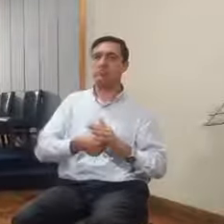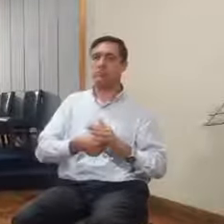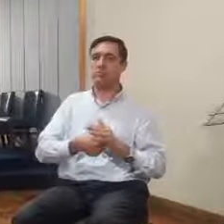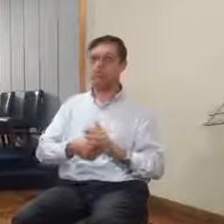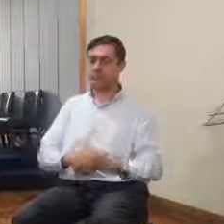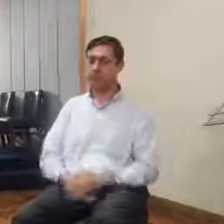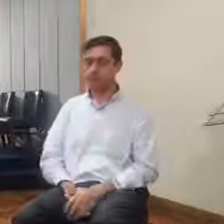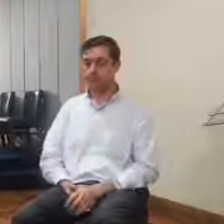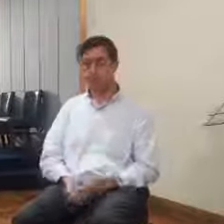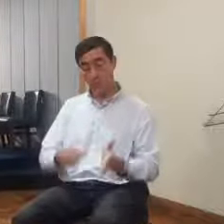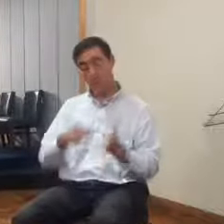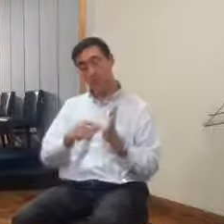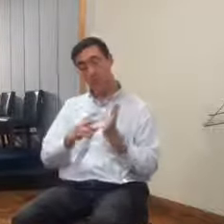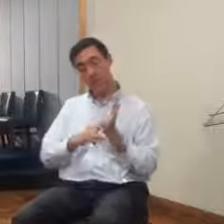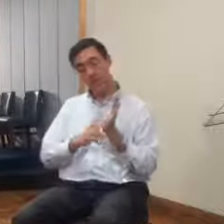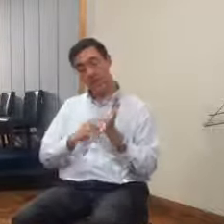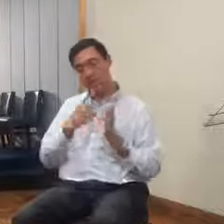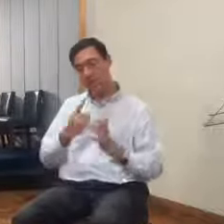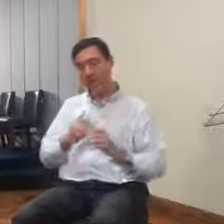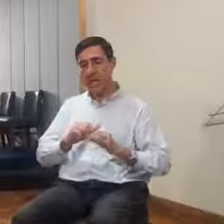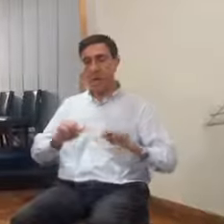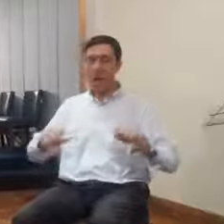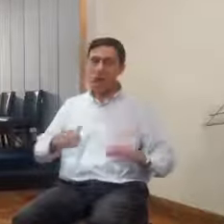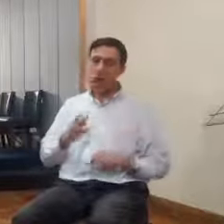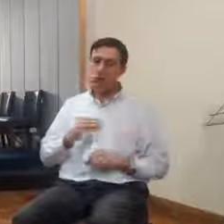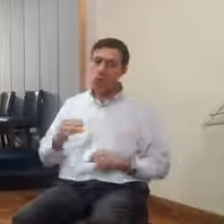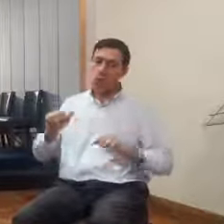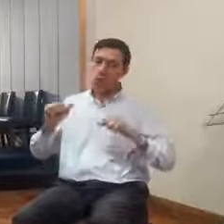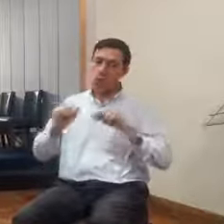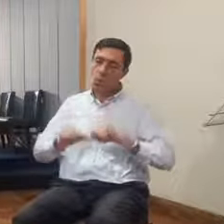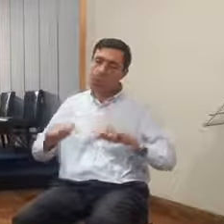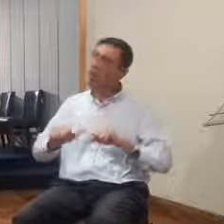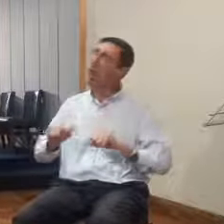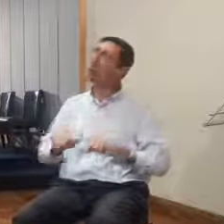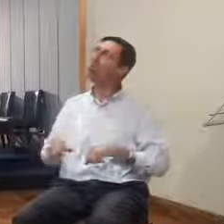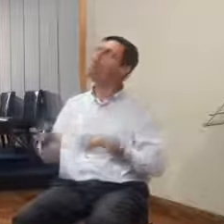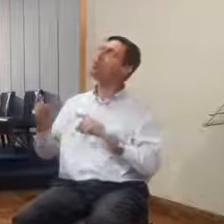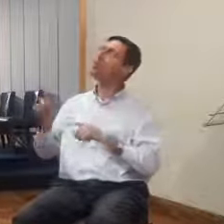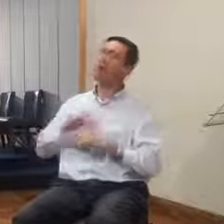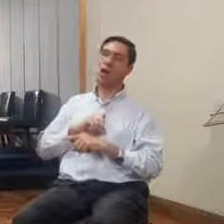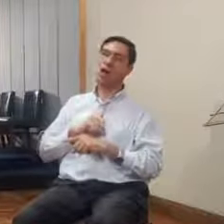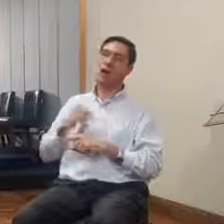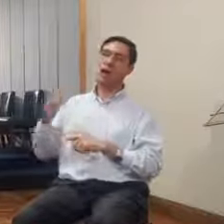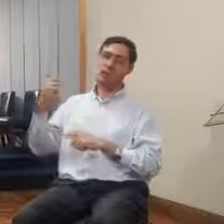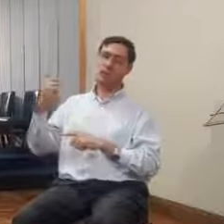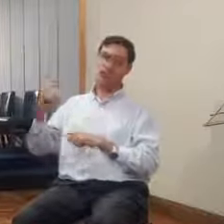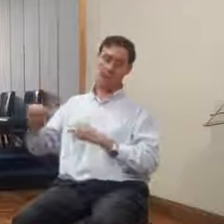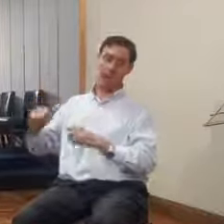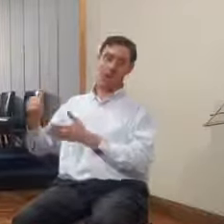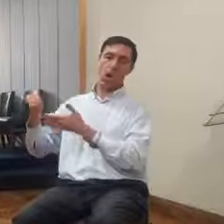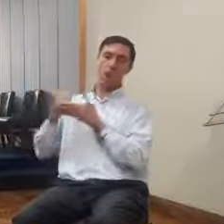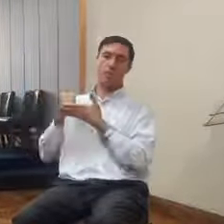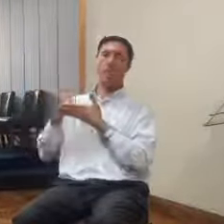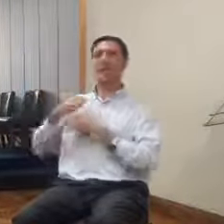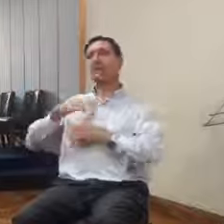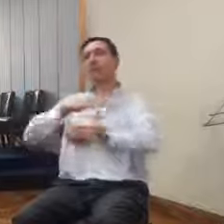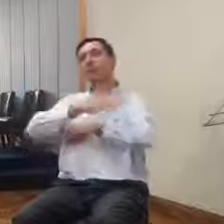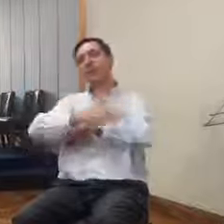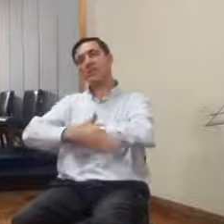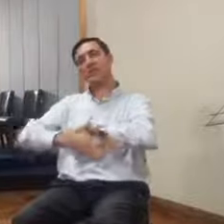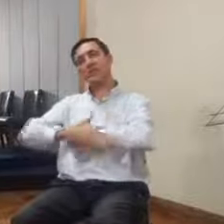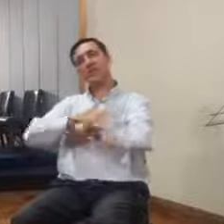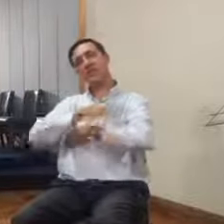Our soul waited for the Lord. He is our help and shield. It's a whole attitude for the Christian life.